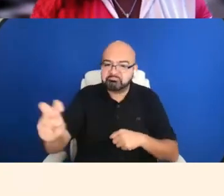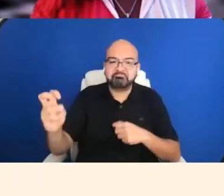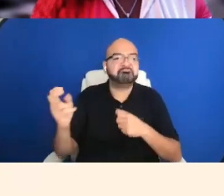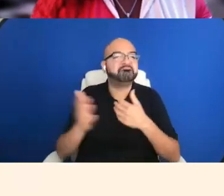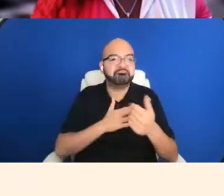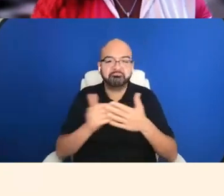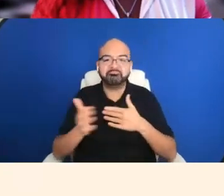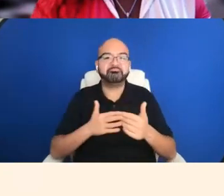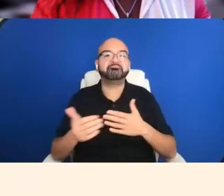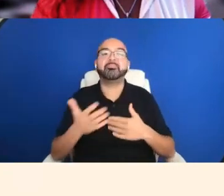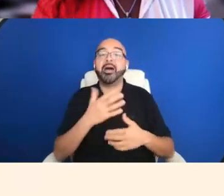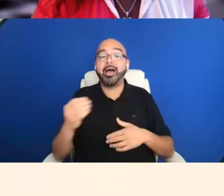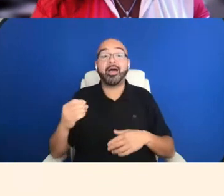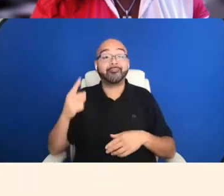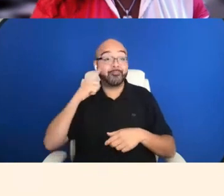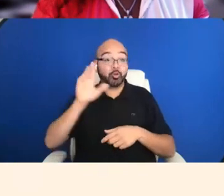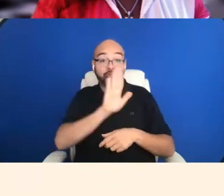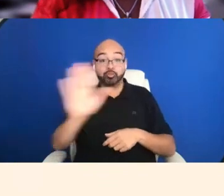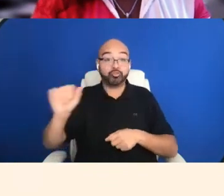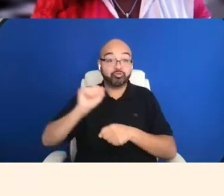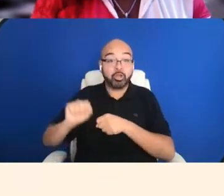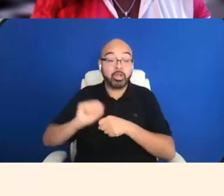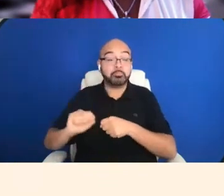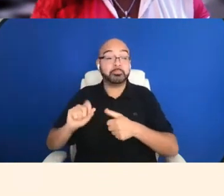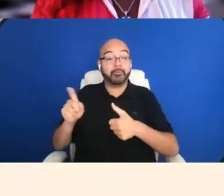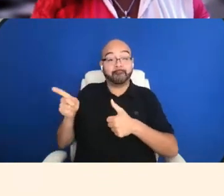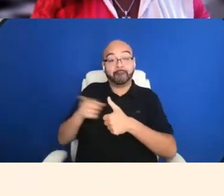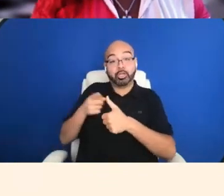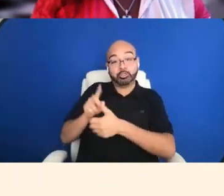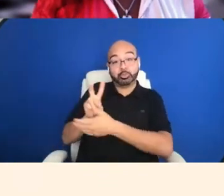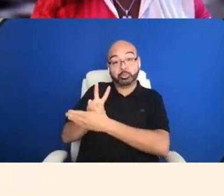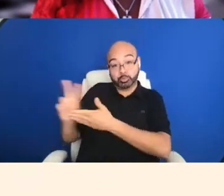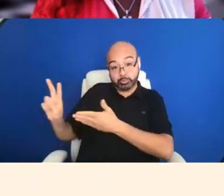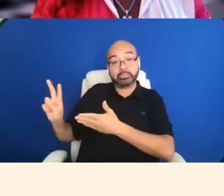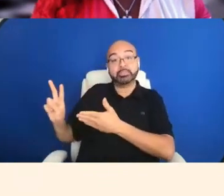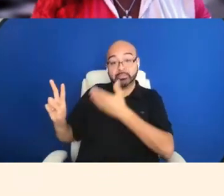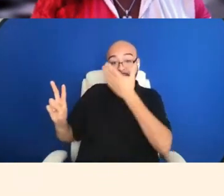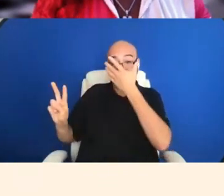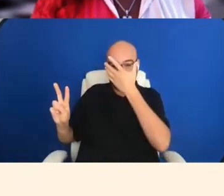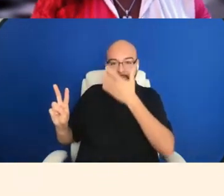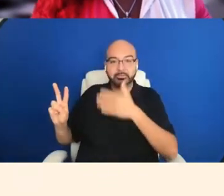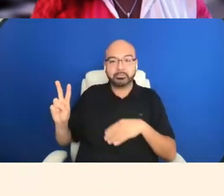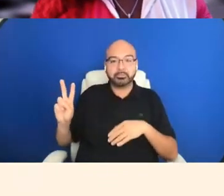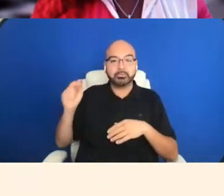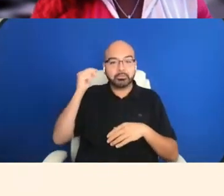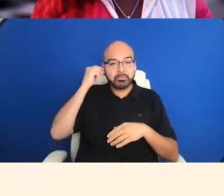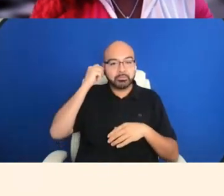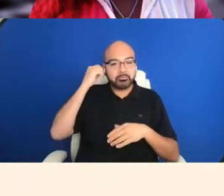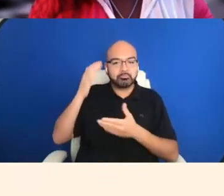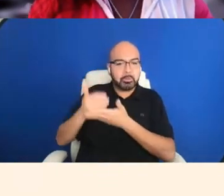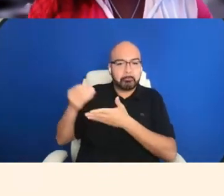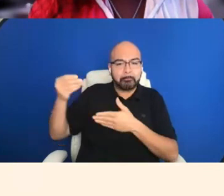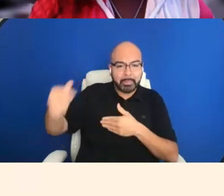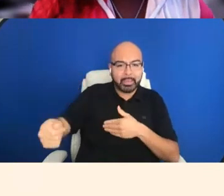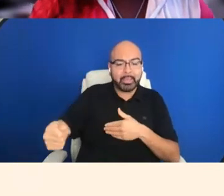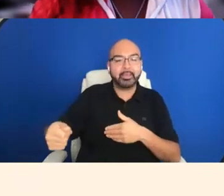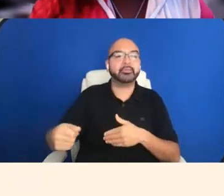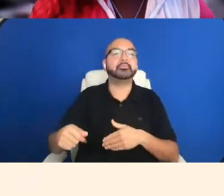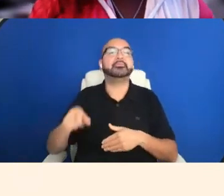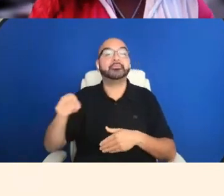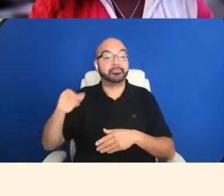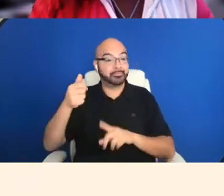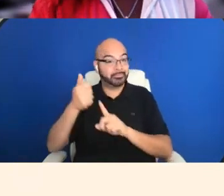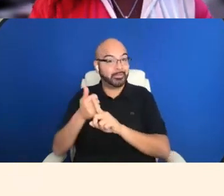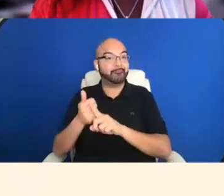like the first, I want to say, 2 weeks till you get paid. Um, it also ties into our financial